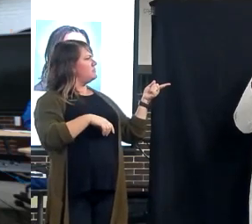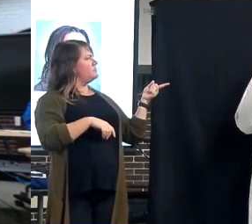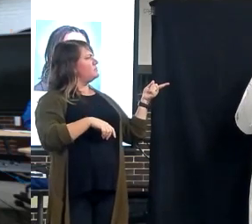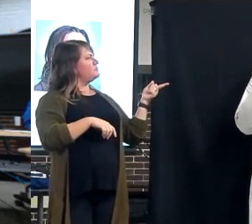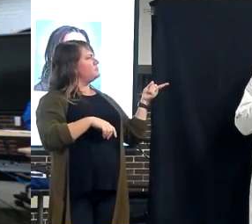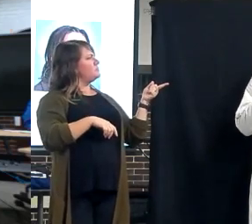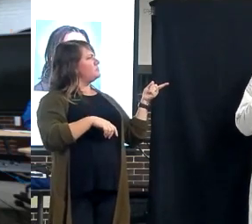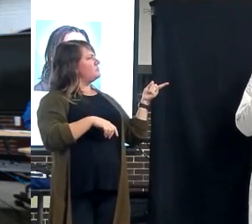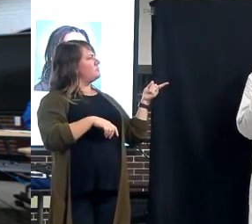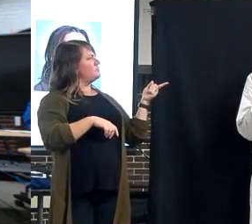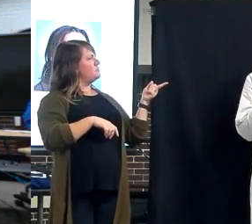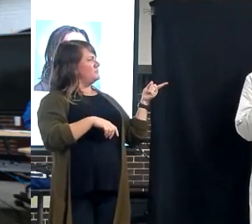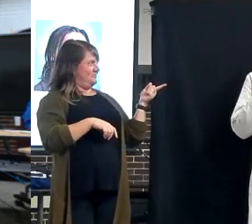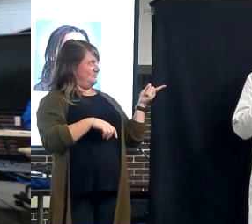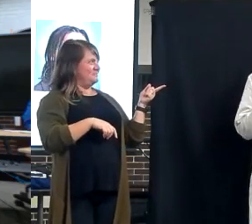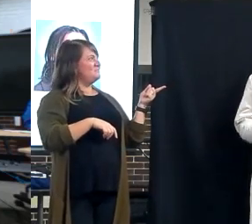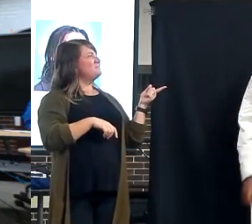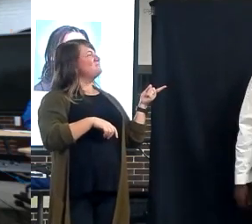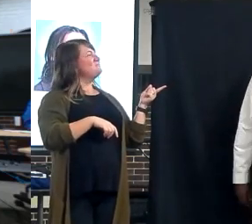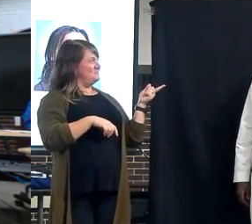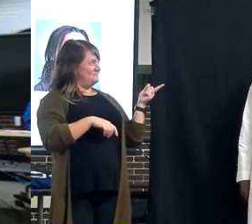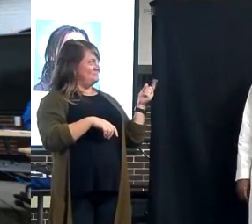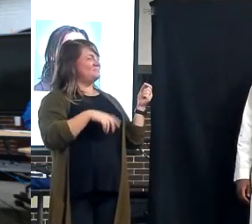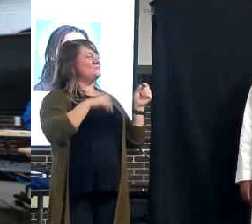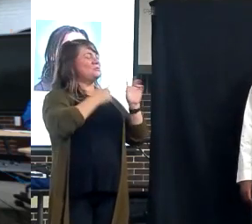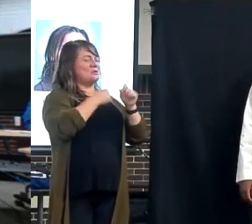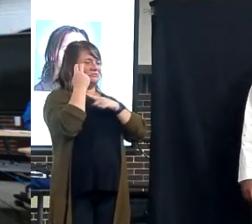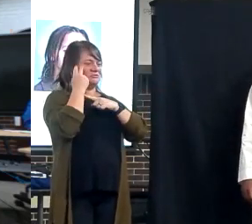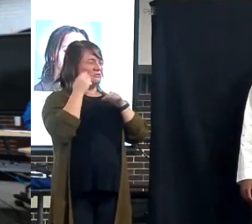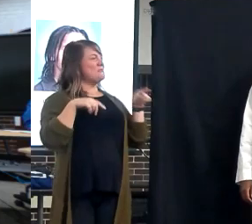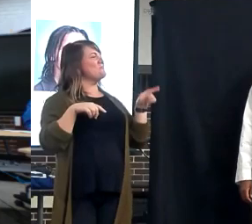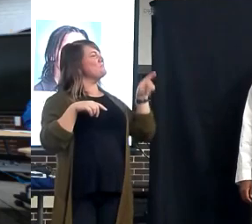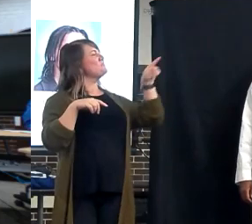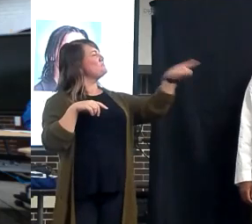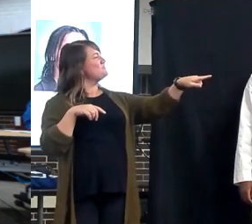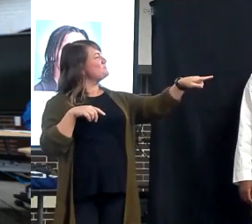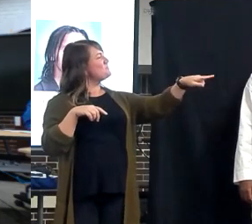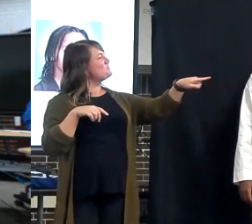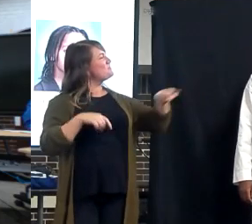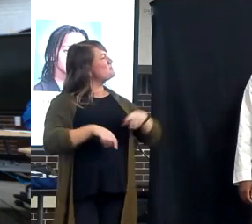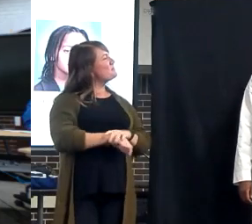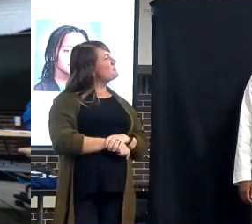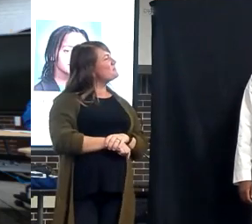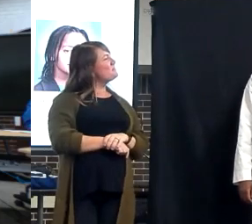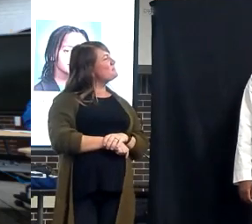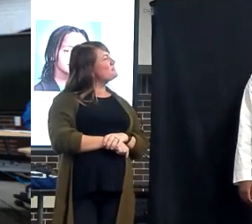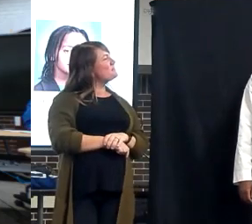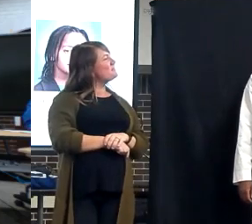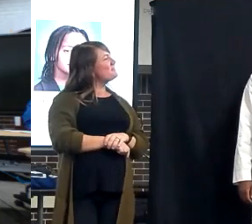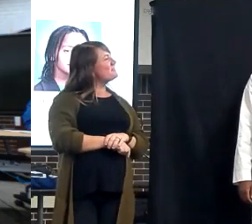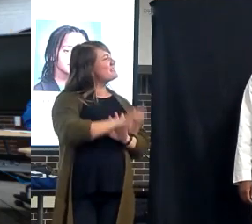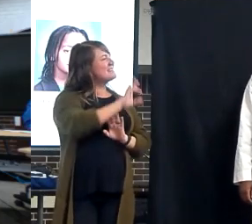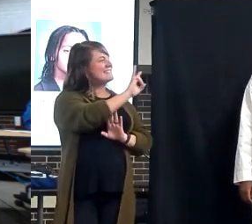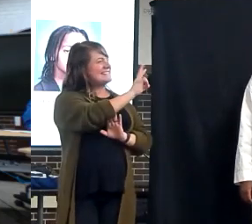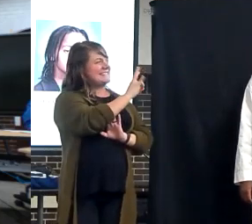to come, when you came to ISD. I pretty much have lived here, so last 2